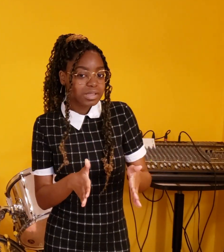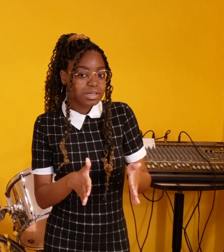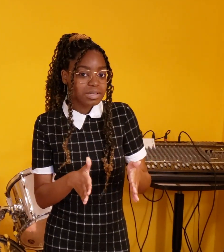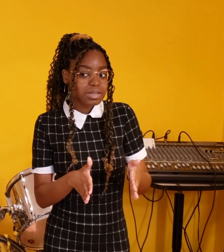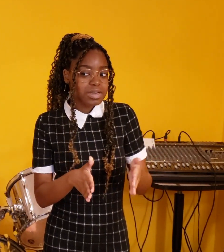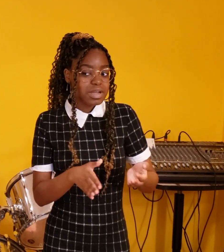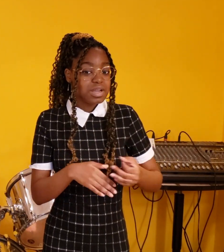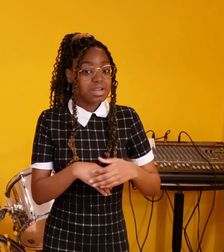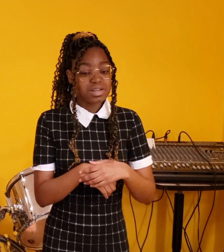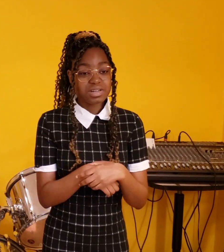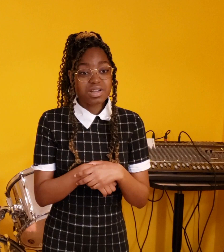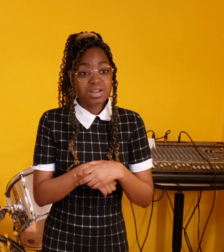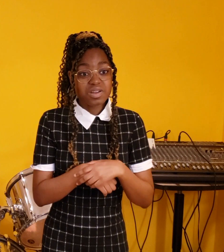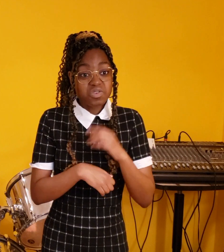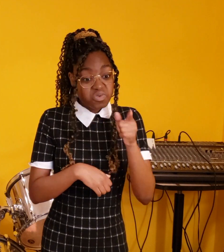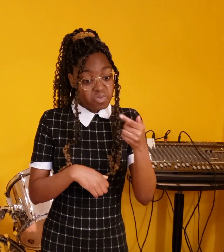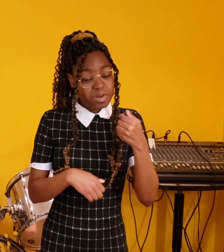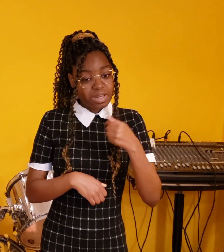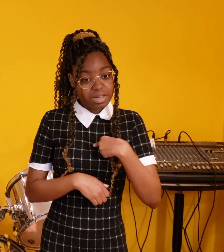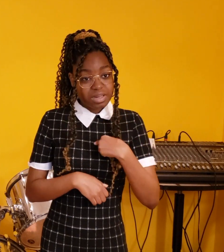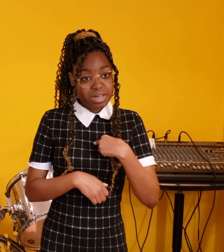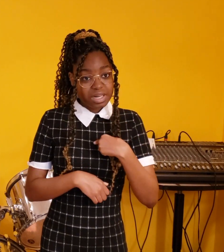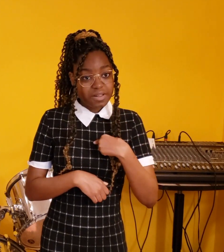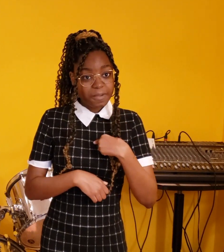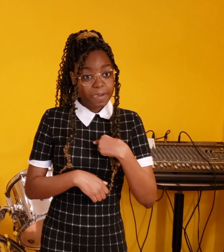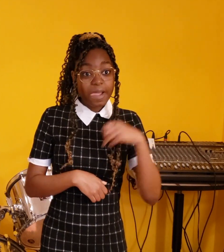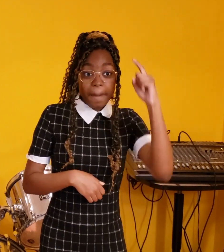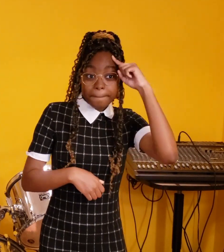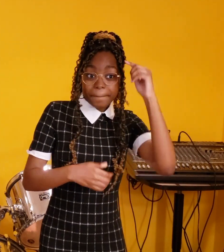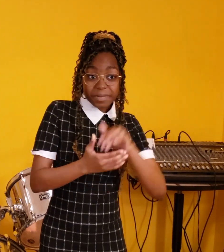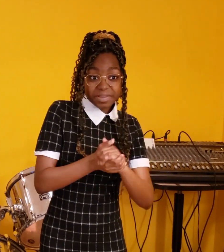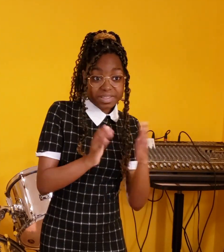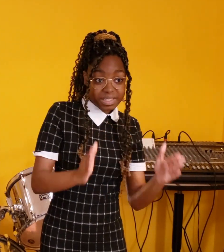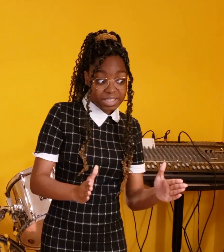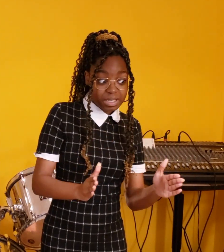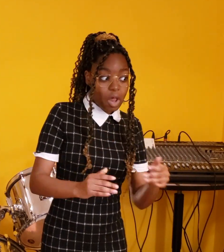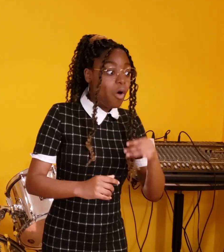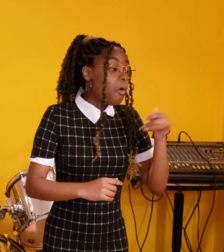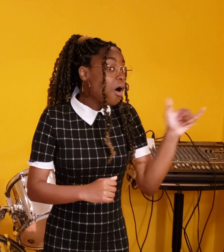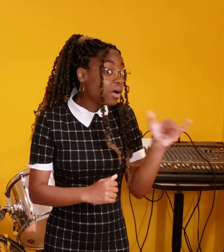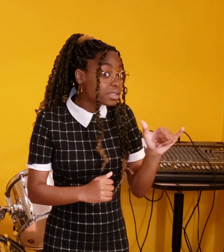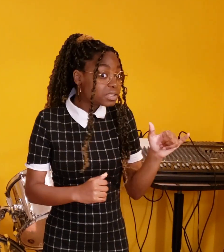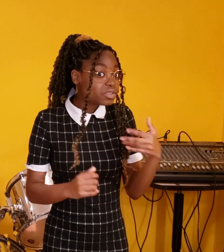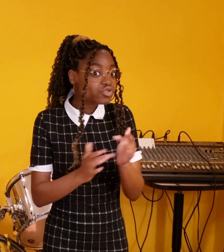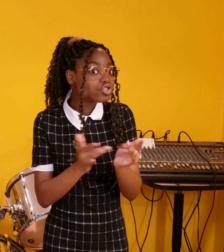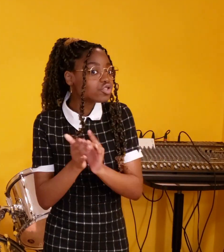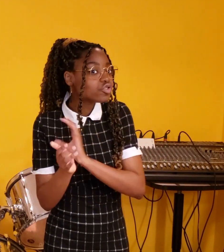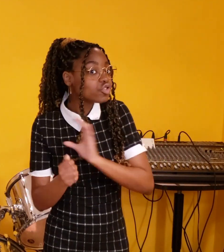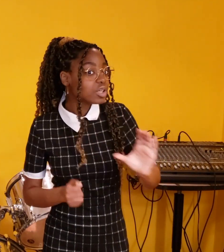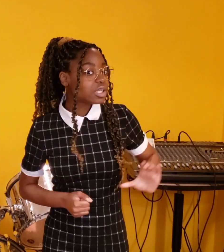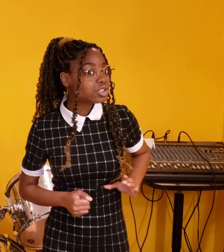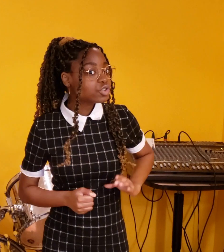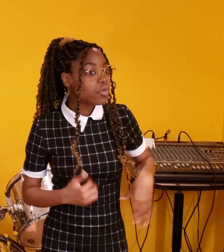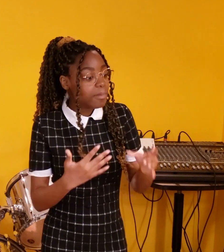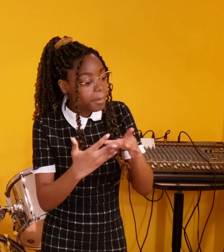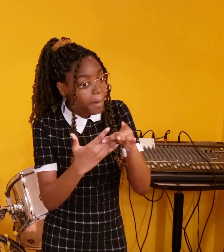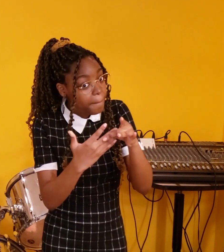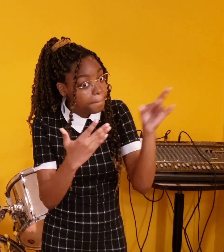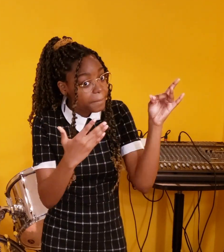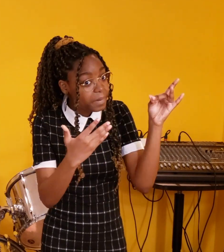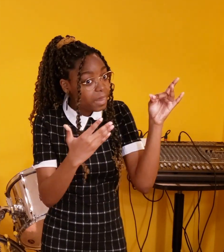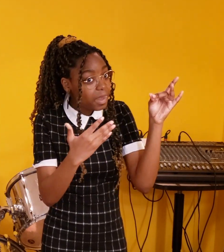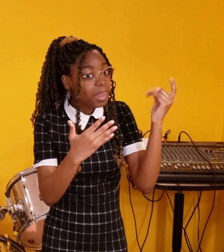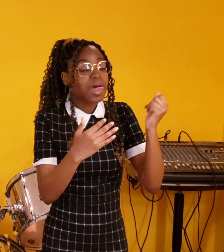and you and I, believers, and Jesus Christ, were chosen before the foundation of the world.